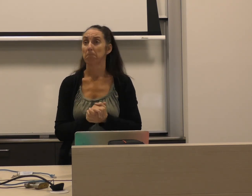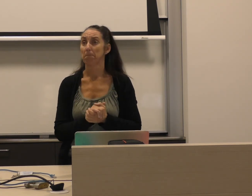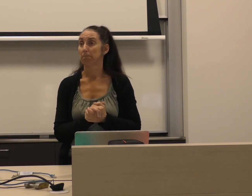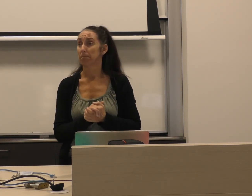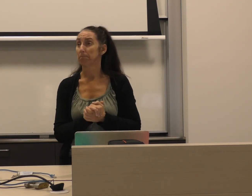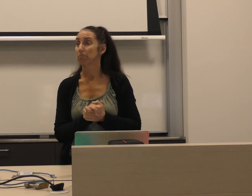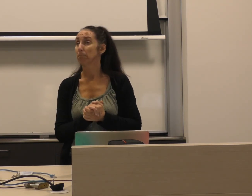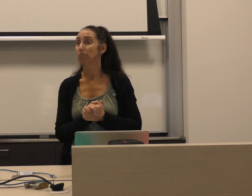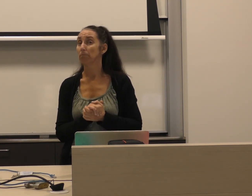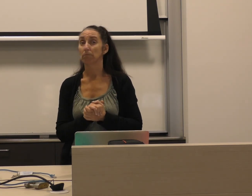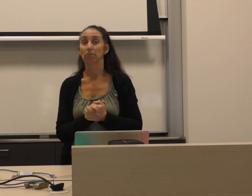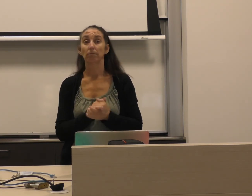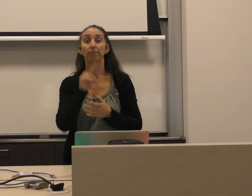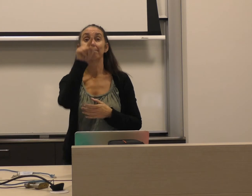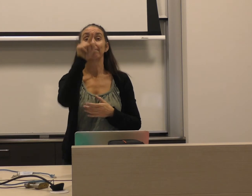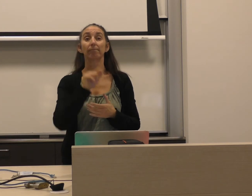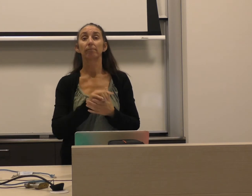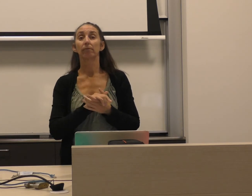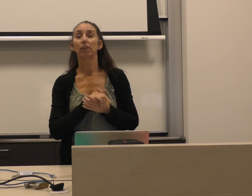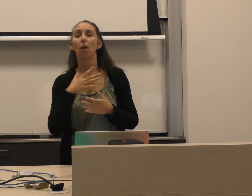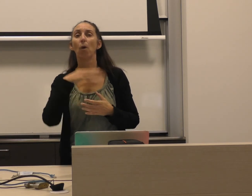that you'd like to share from your classes? Yes?